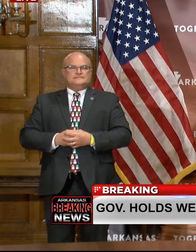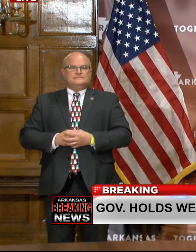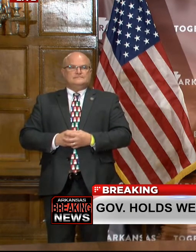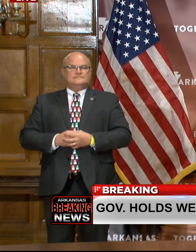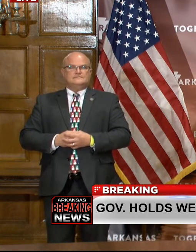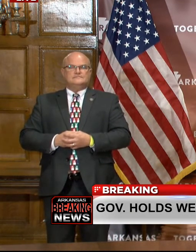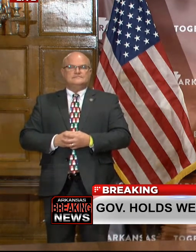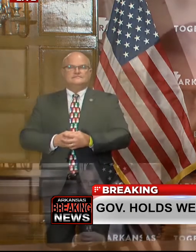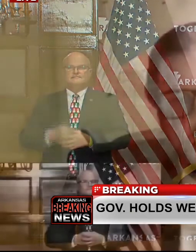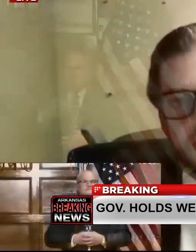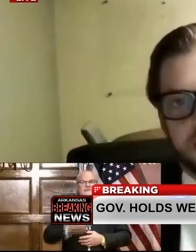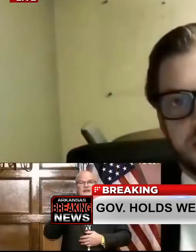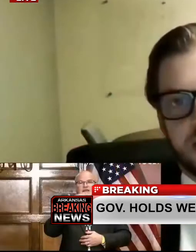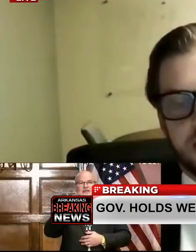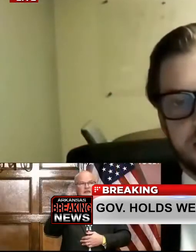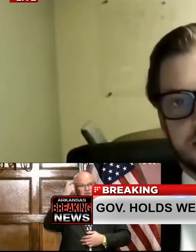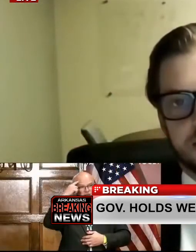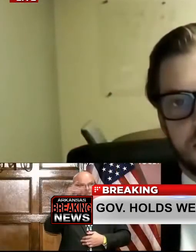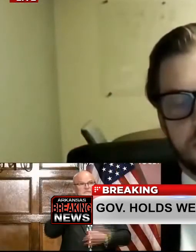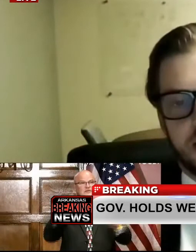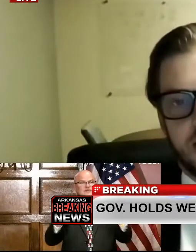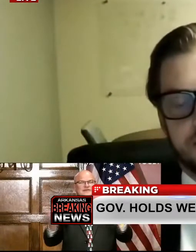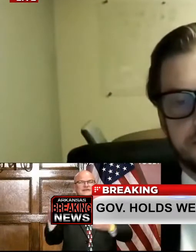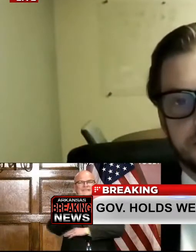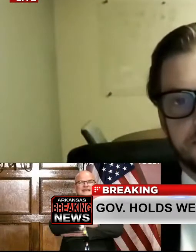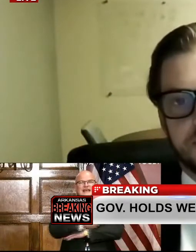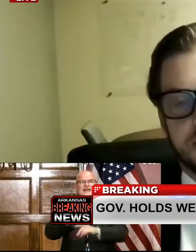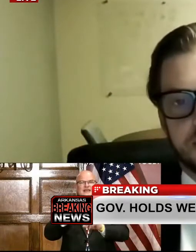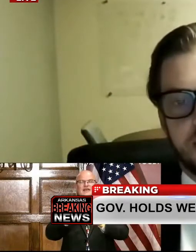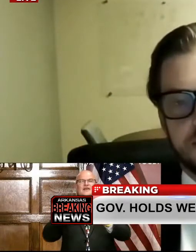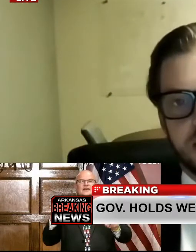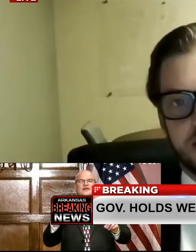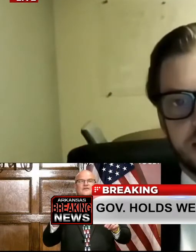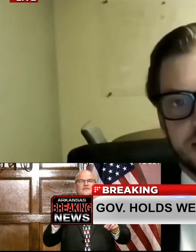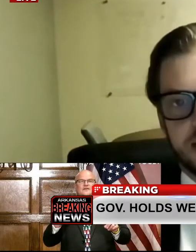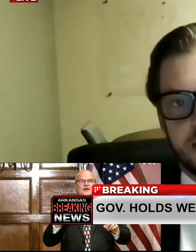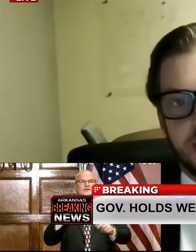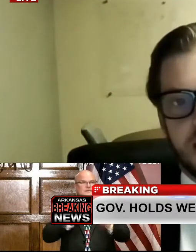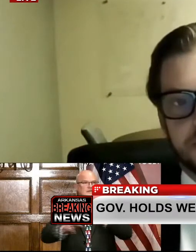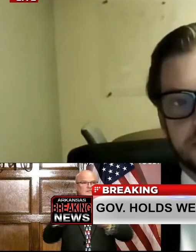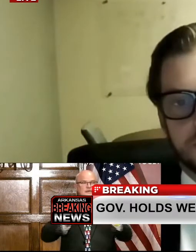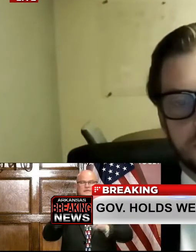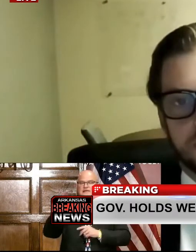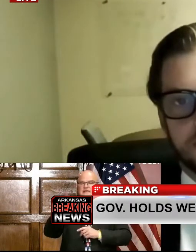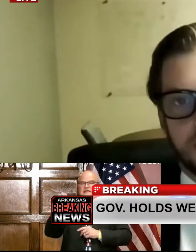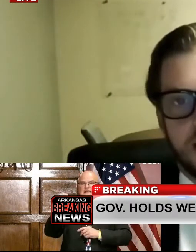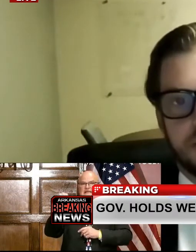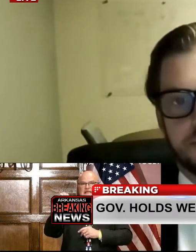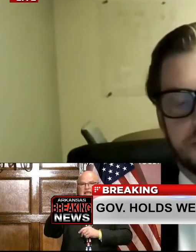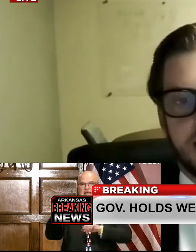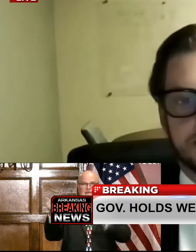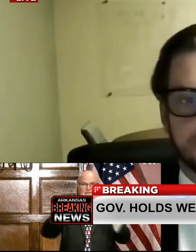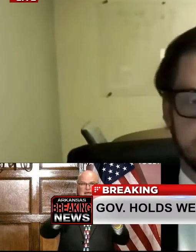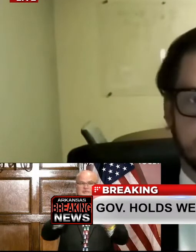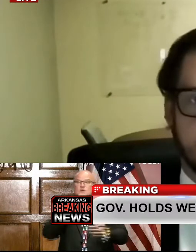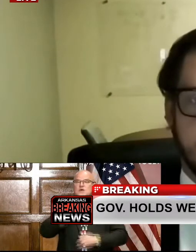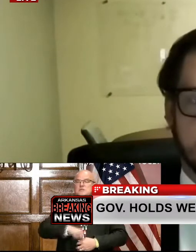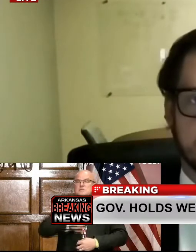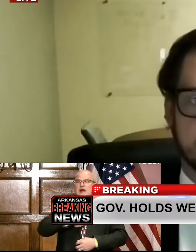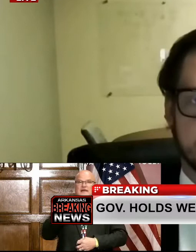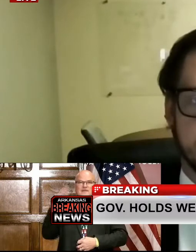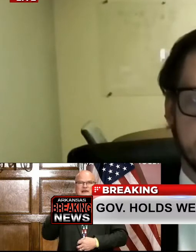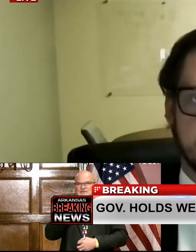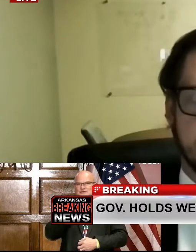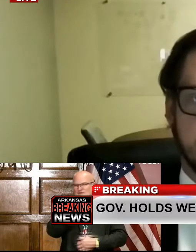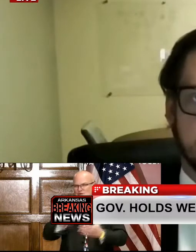Thank you, Governor. It's good to be with you today. On behalf of everybody at NEA Baptist, we're really proud of the last 24